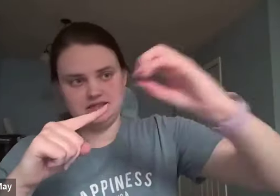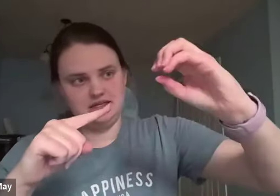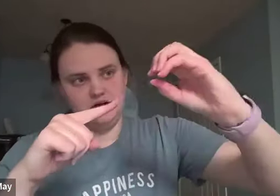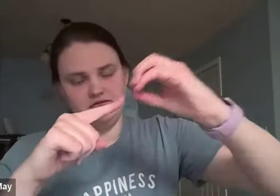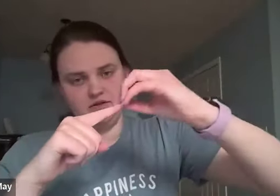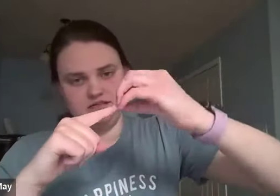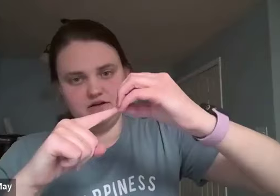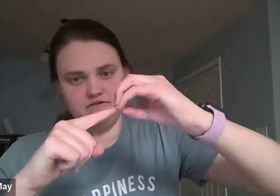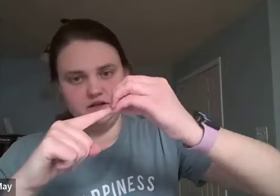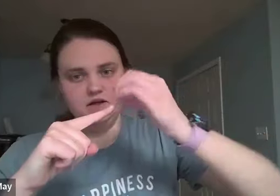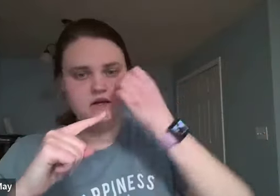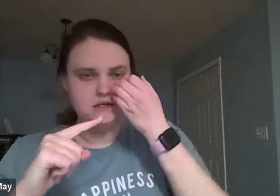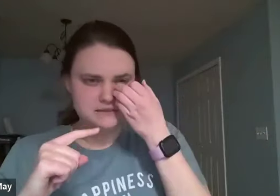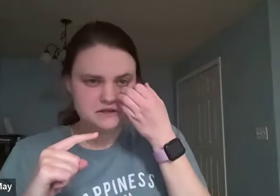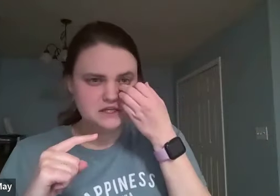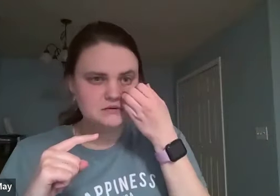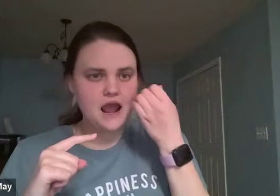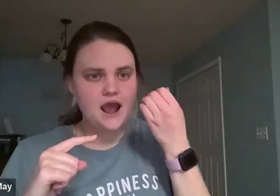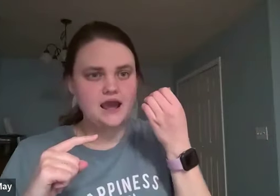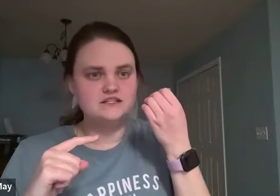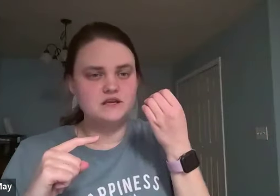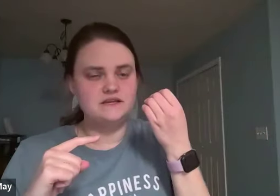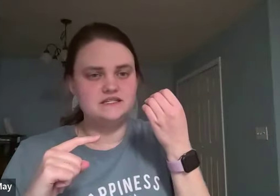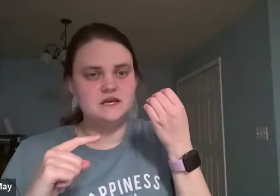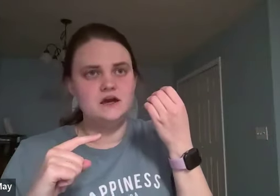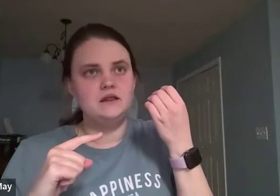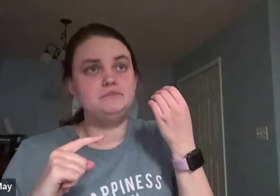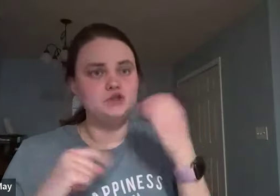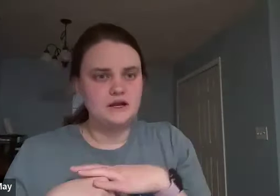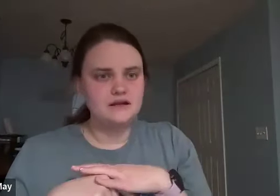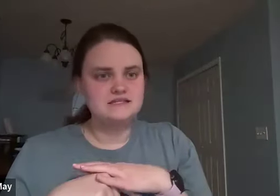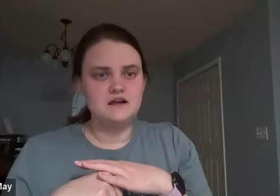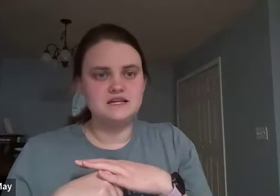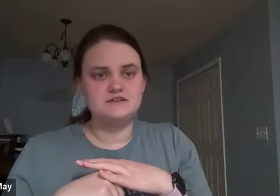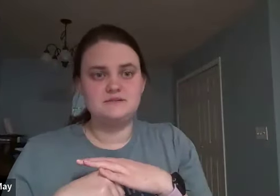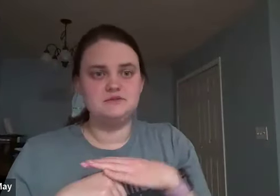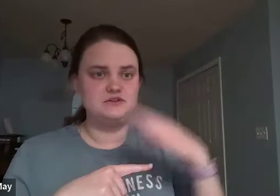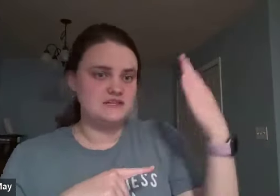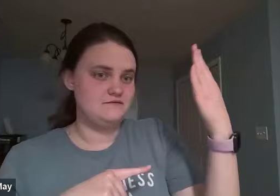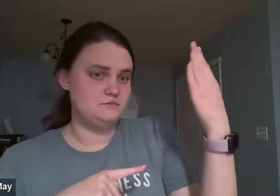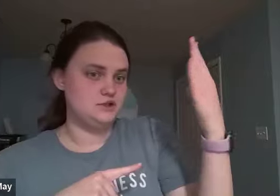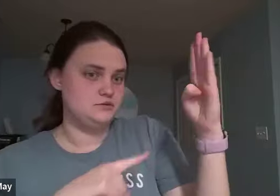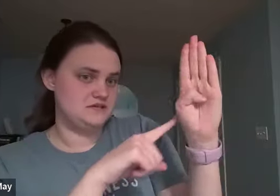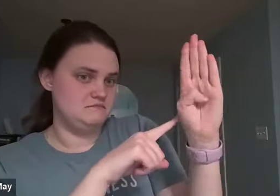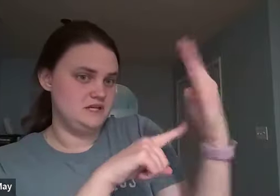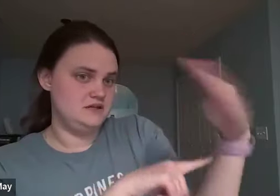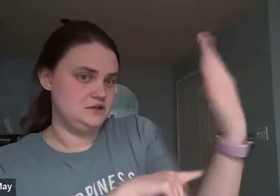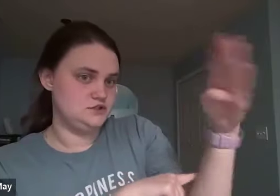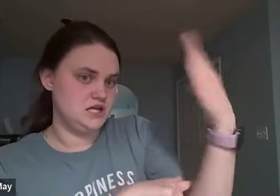It's like it'll have a little C on your finger. Typically you would add, so like if it's like blueberries, a lot of times I'll see people do the sign for blue, which is a B, and you shake